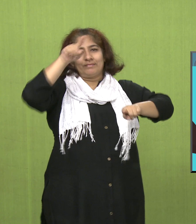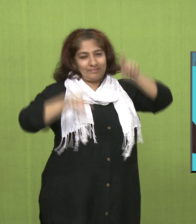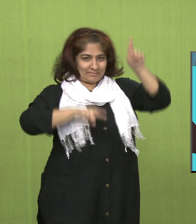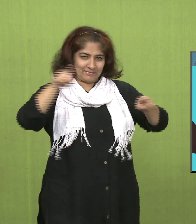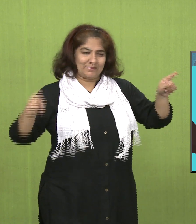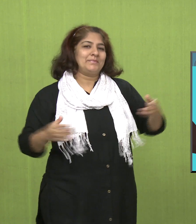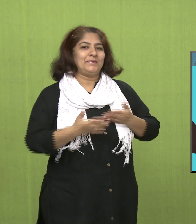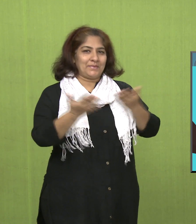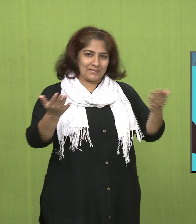not same.